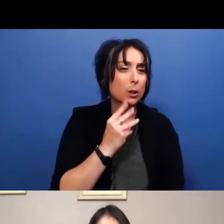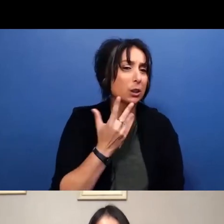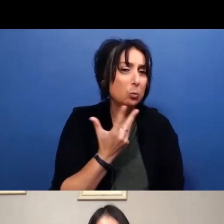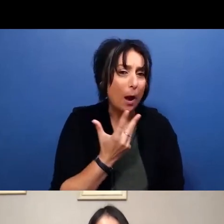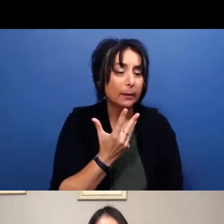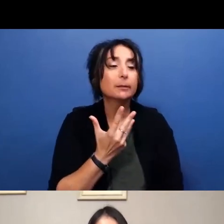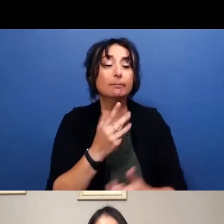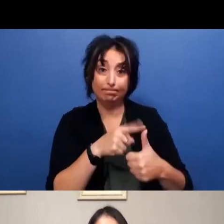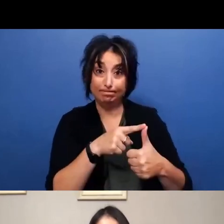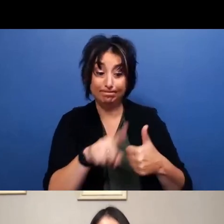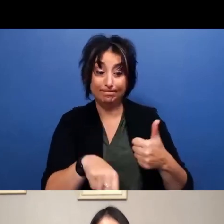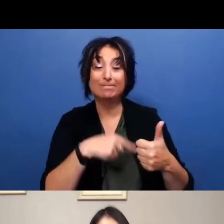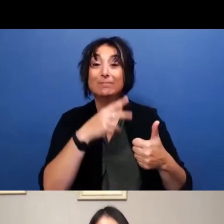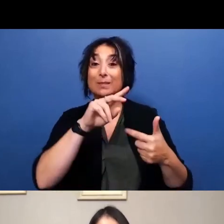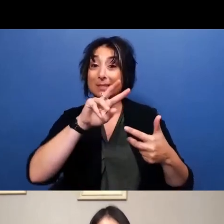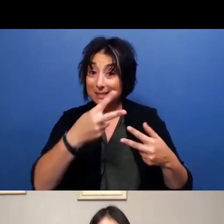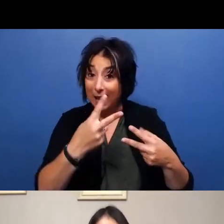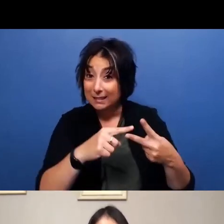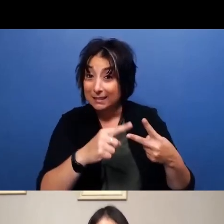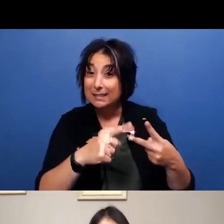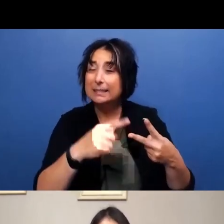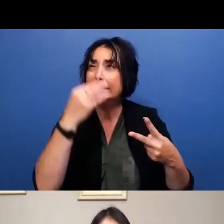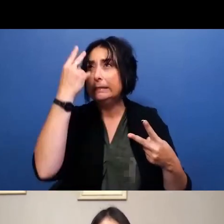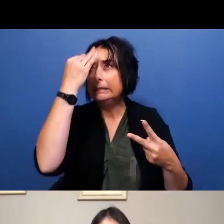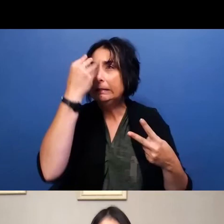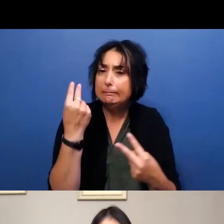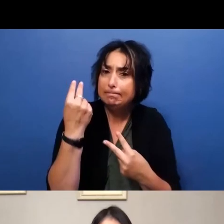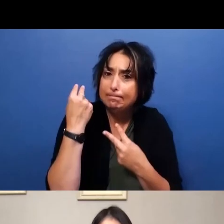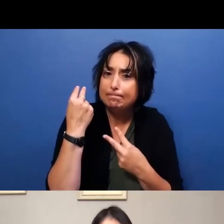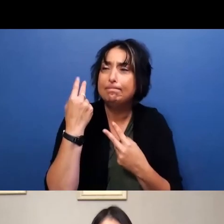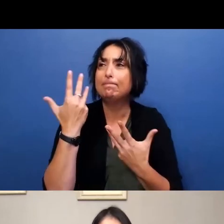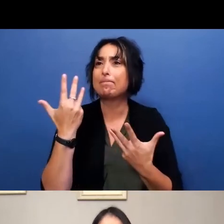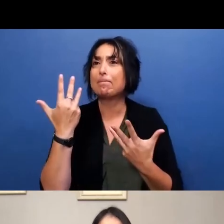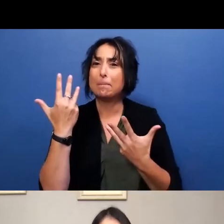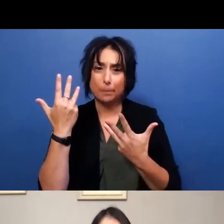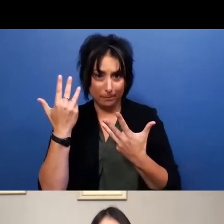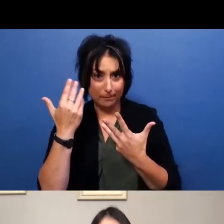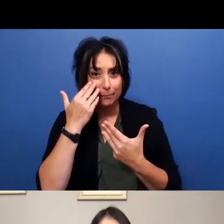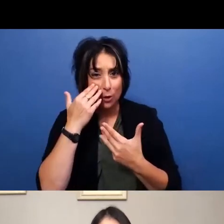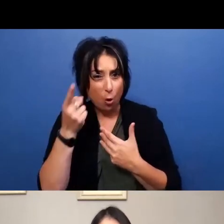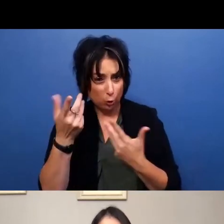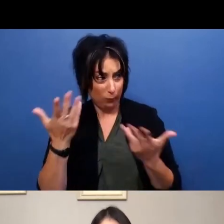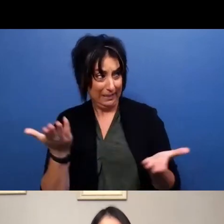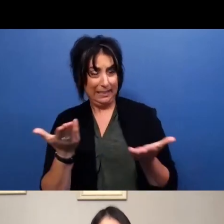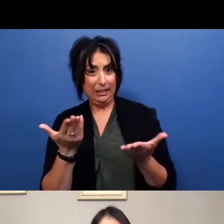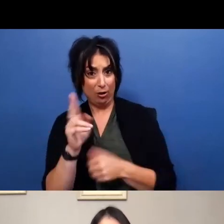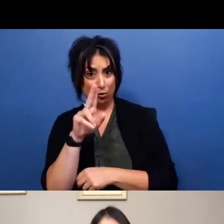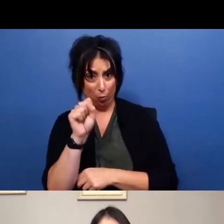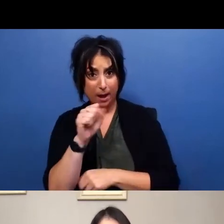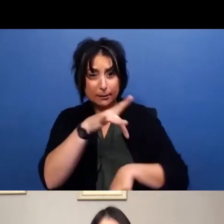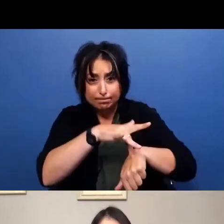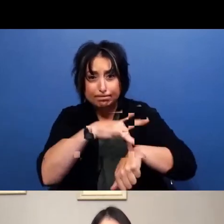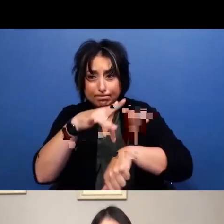your experience, I want you to think about visiting the schools that you've been here in the United